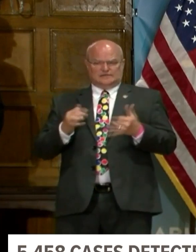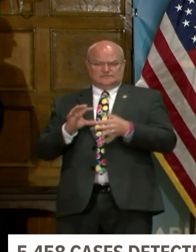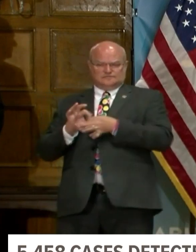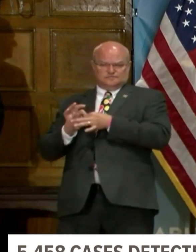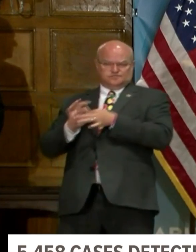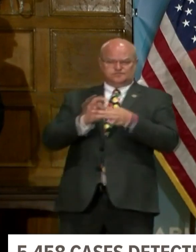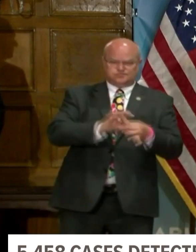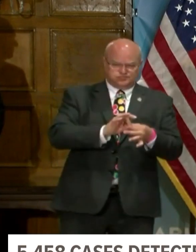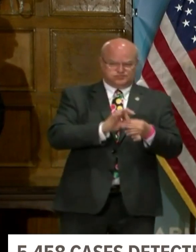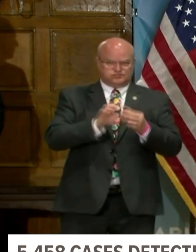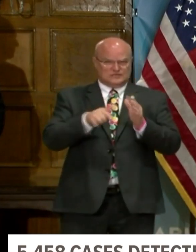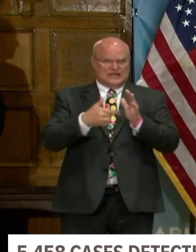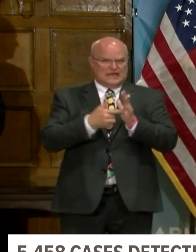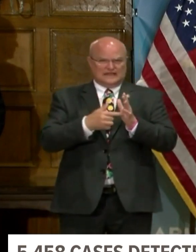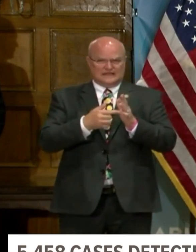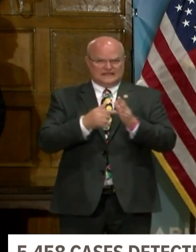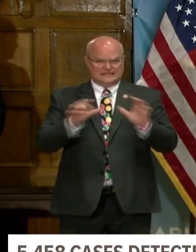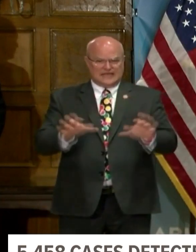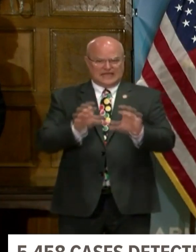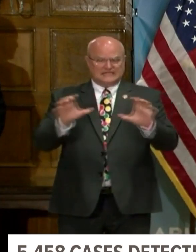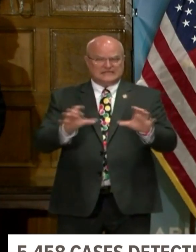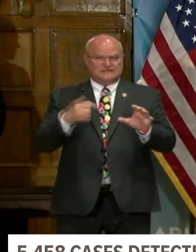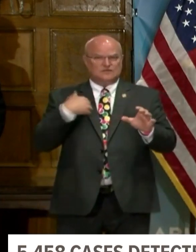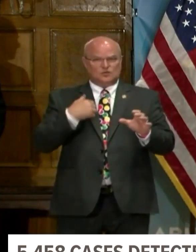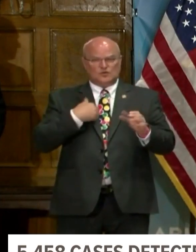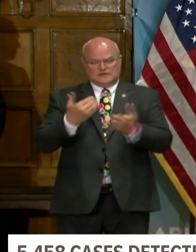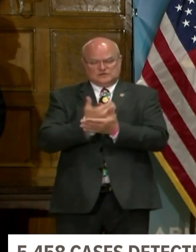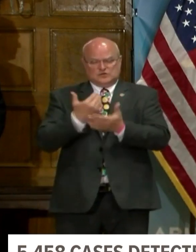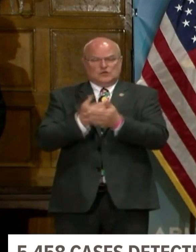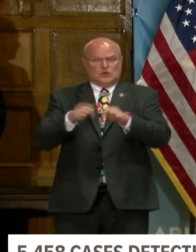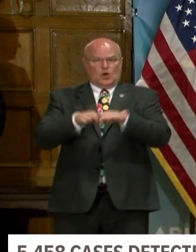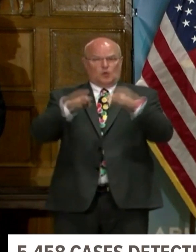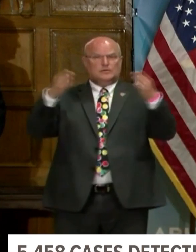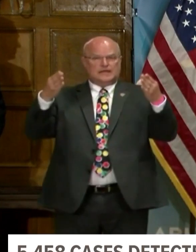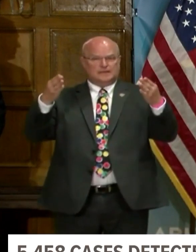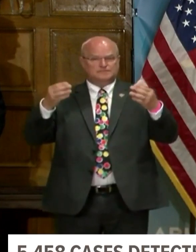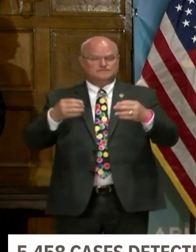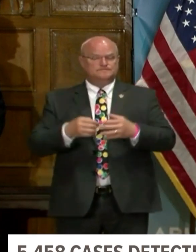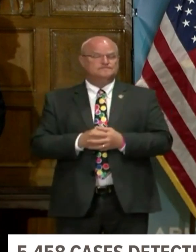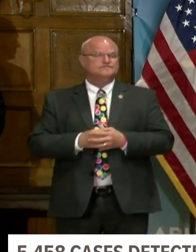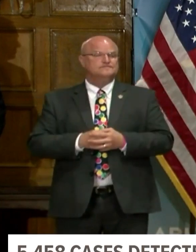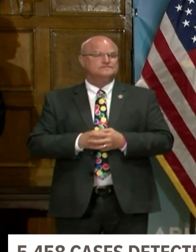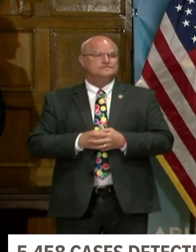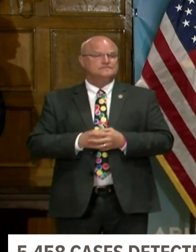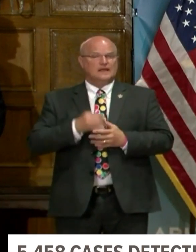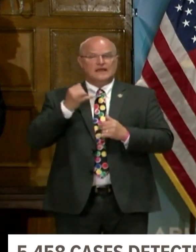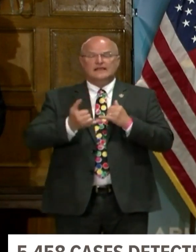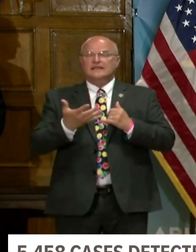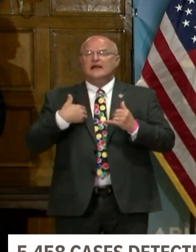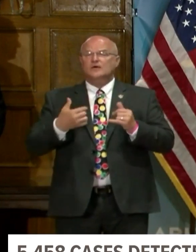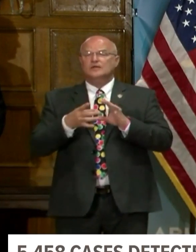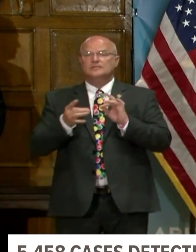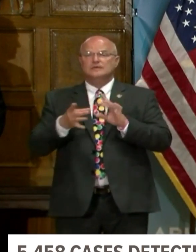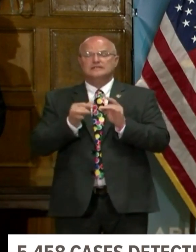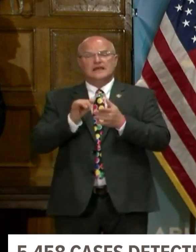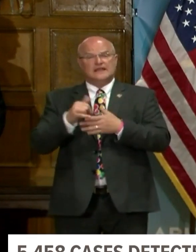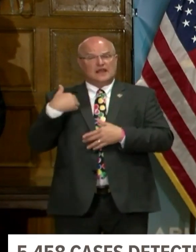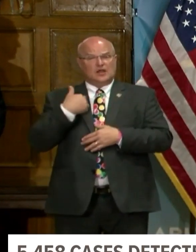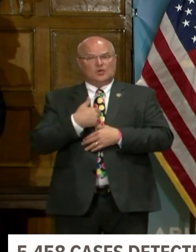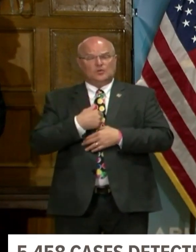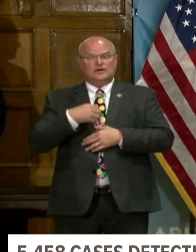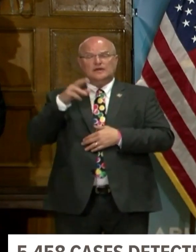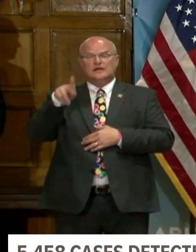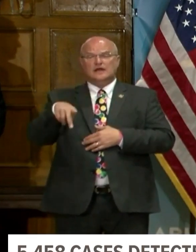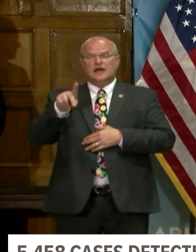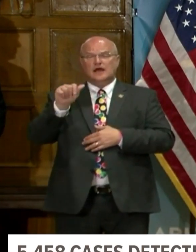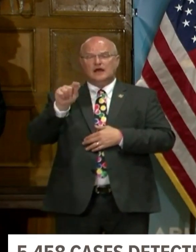to these activities that we've newly opened up. The last thing I'd like to mention is that we are